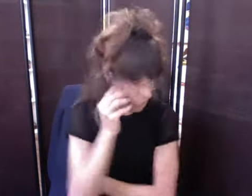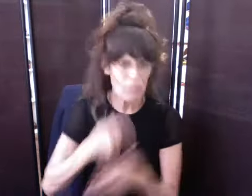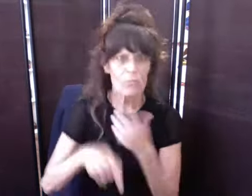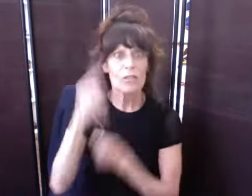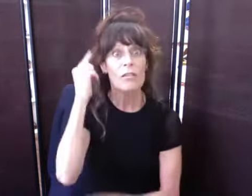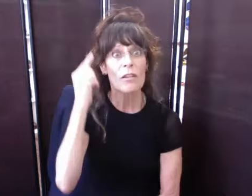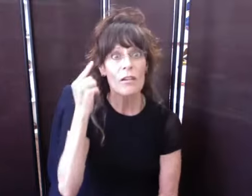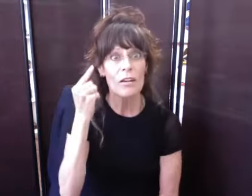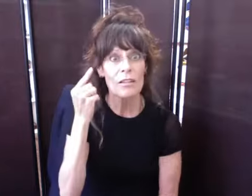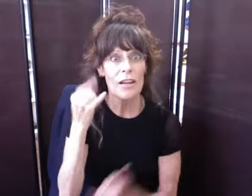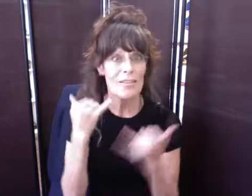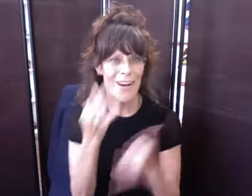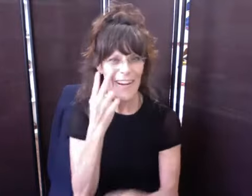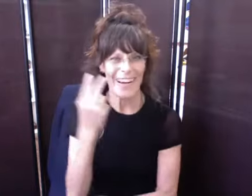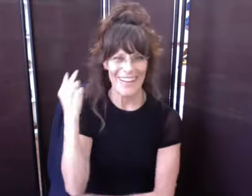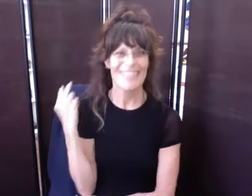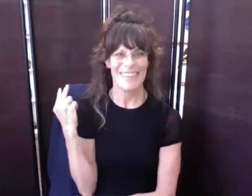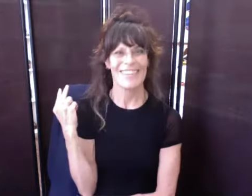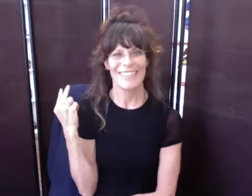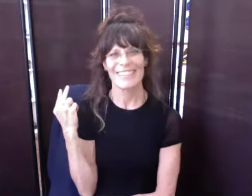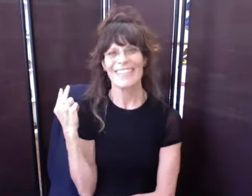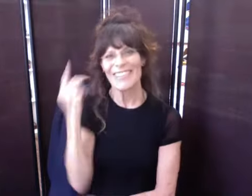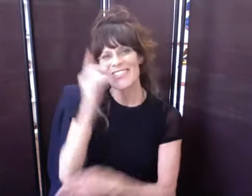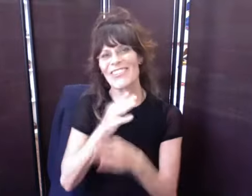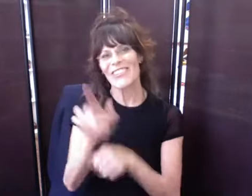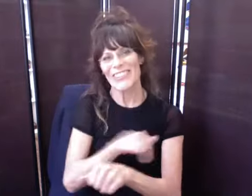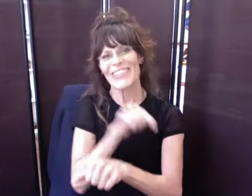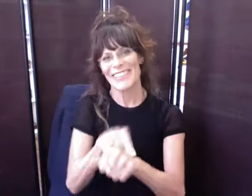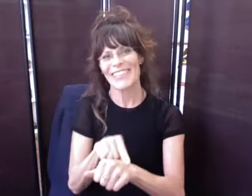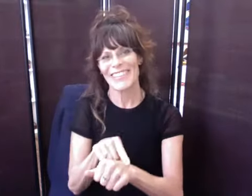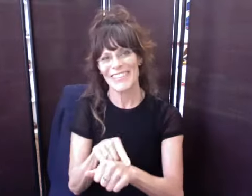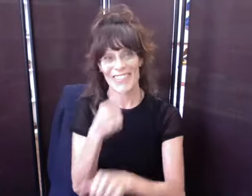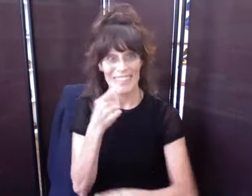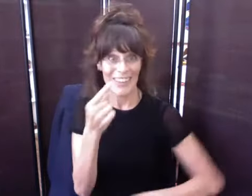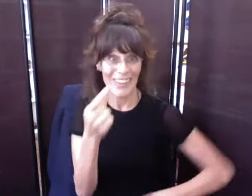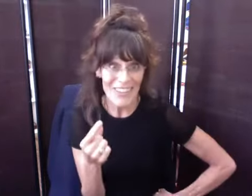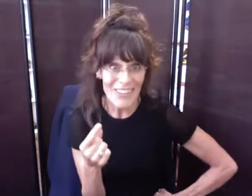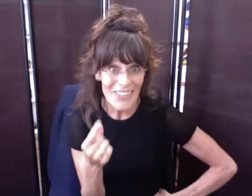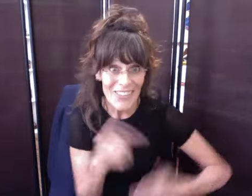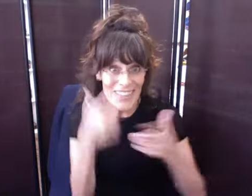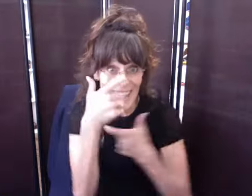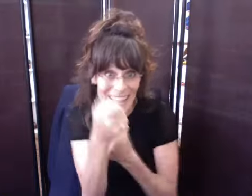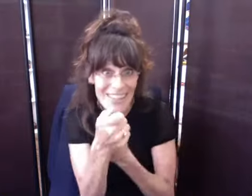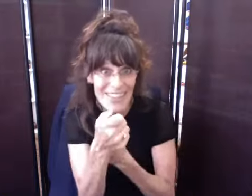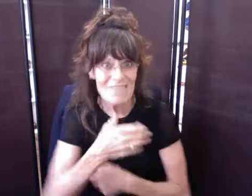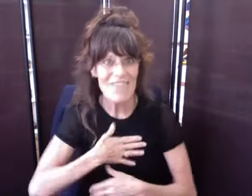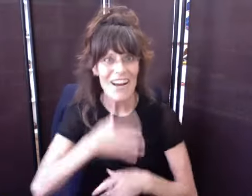now in hindsight, after being sober for a while, I got to tell you, you know what's interesting to me? My alcoholism in my